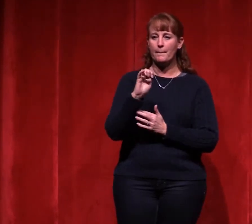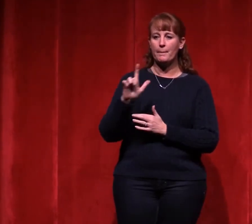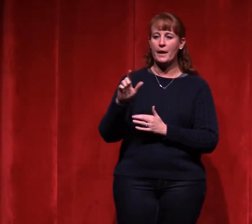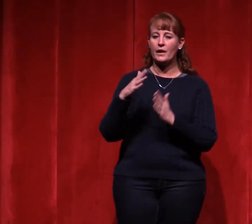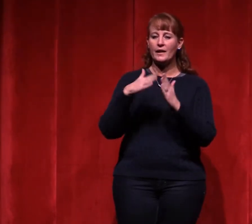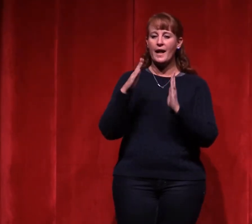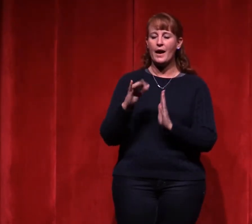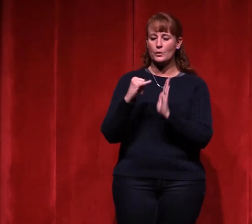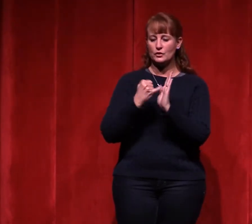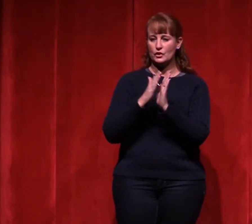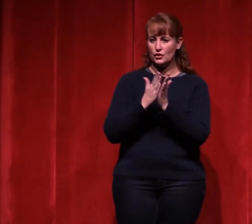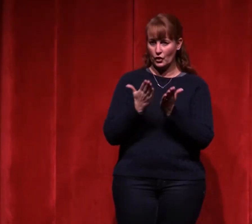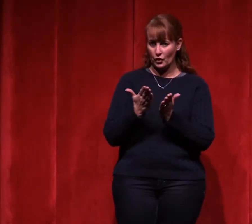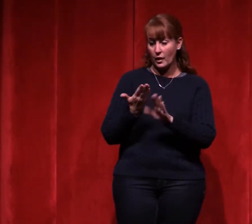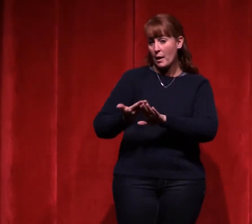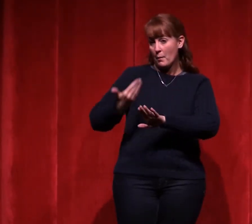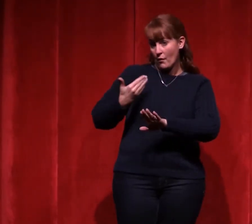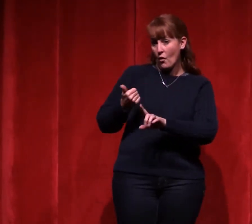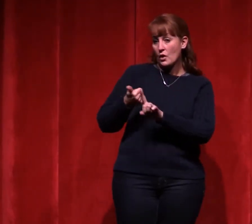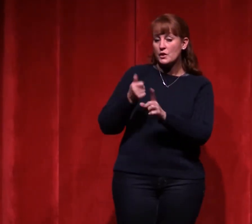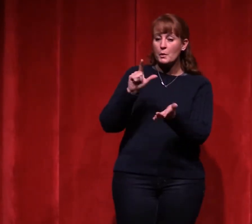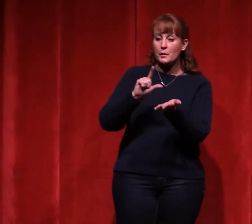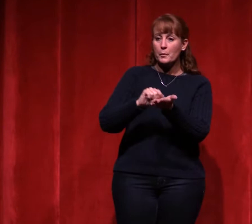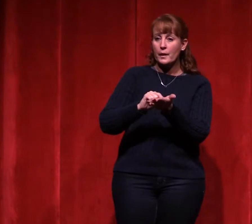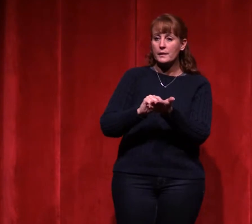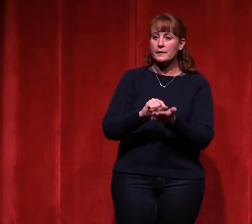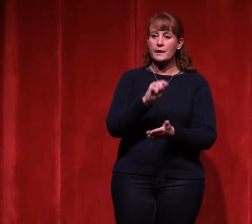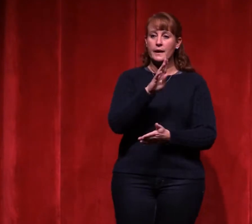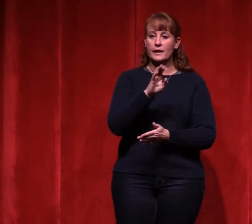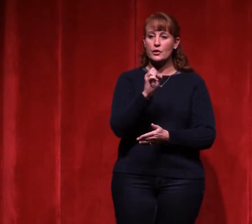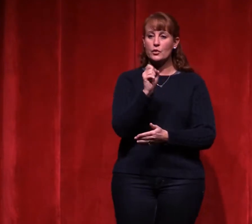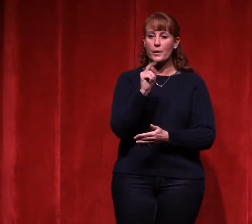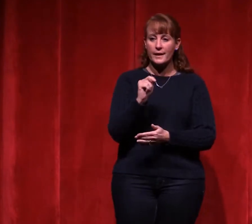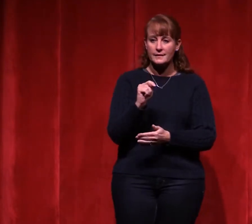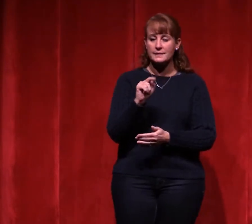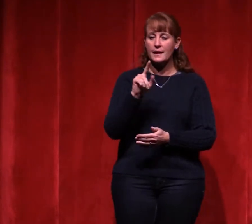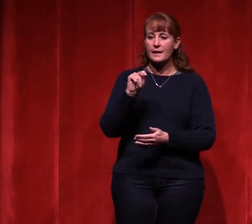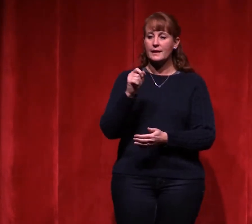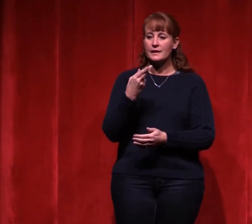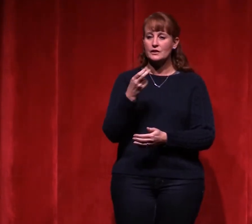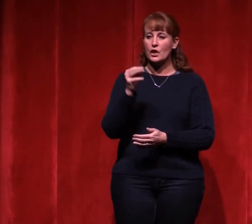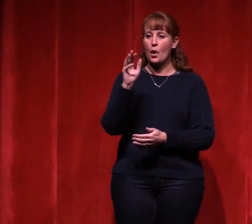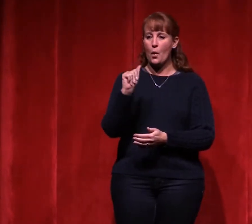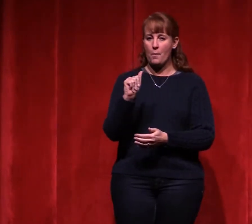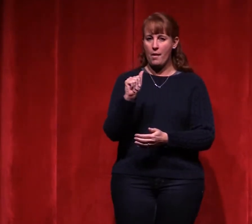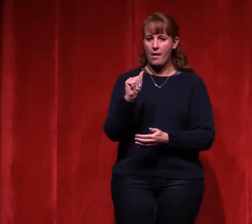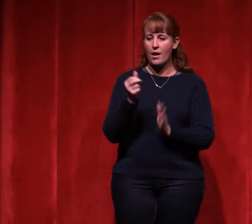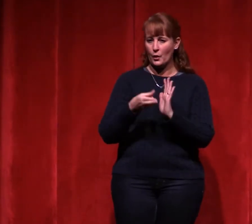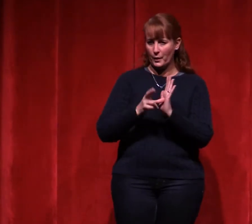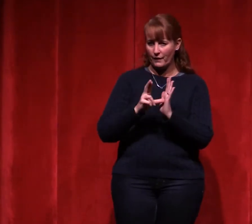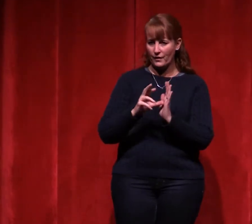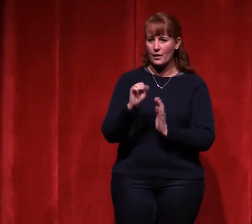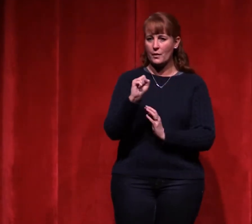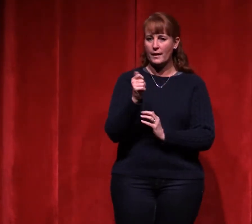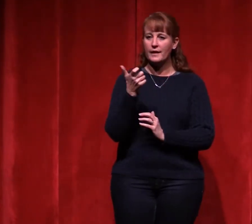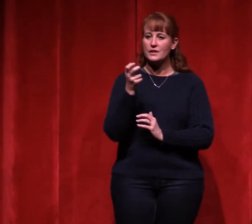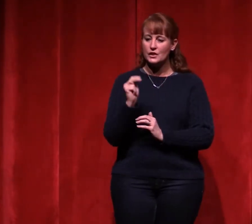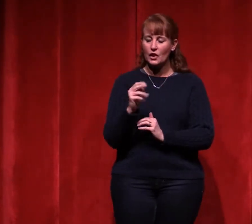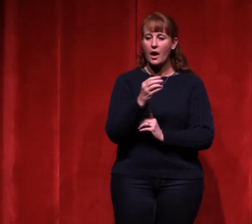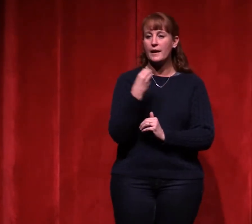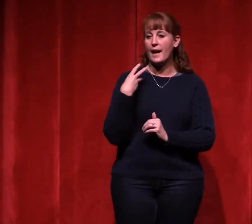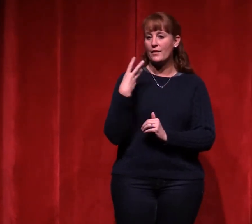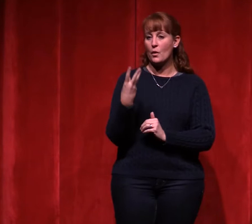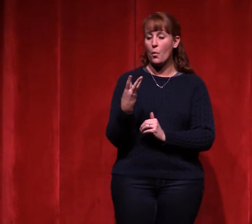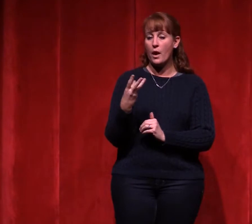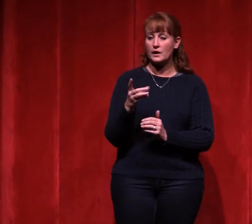Journal, and has previously been published in Grist, Tahoma Literary Review, Salon, and The